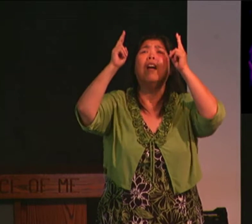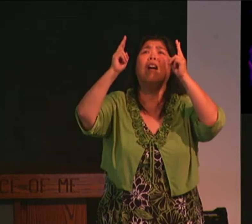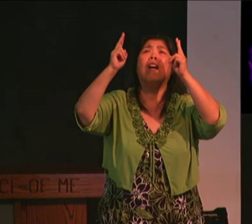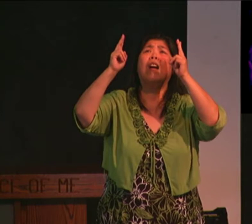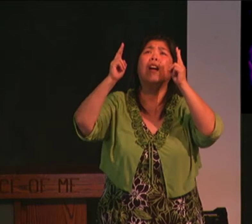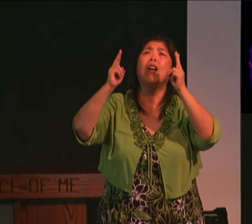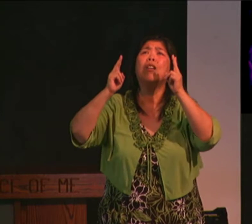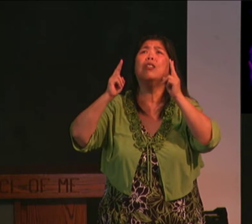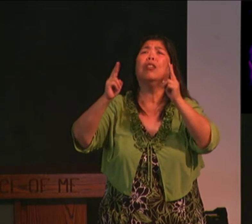honor